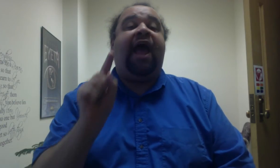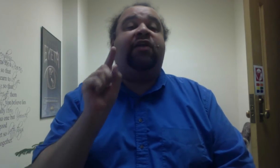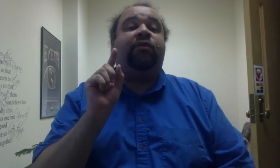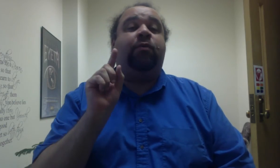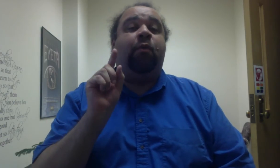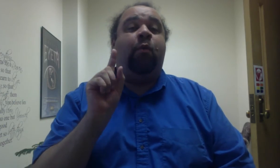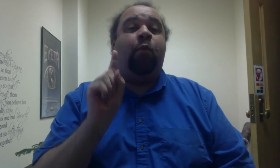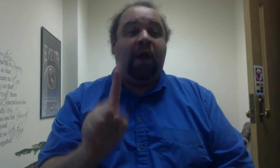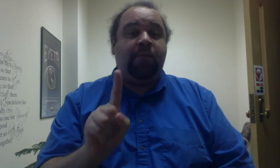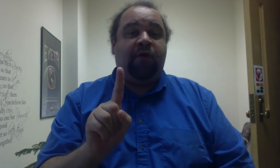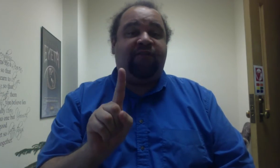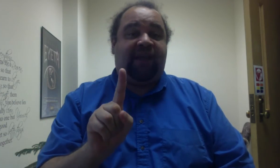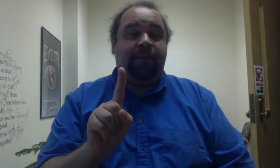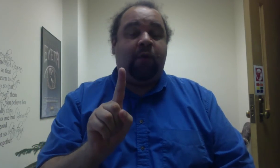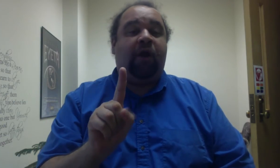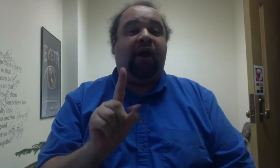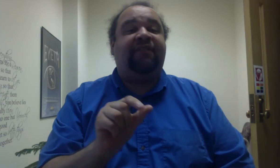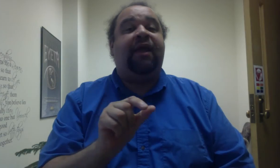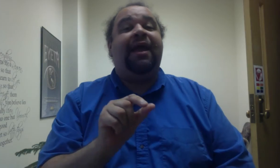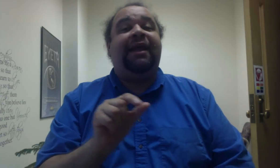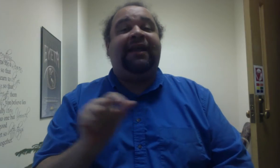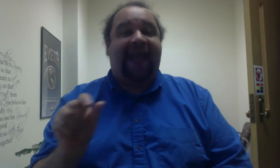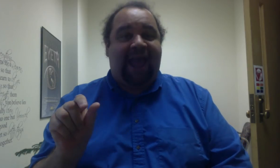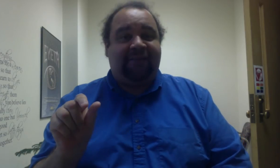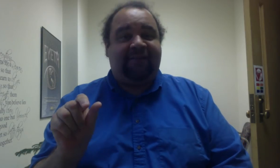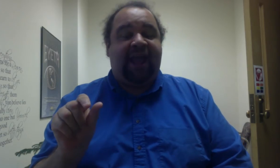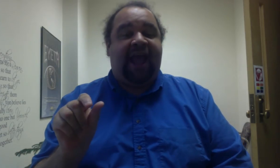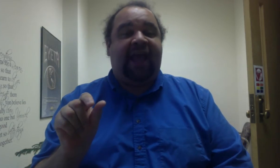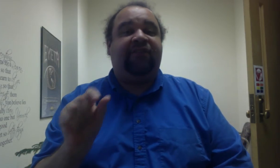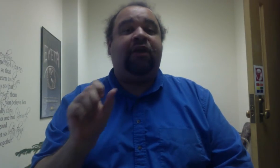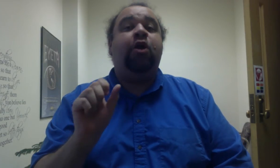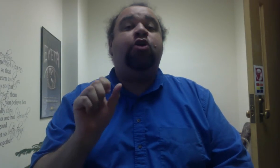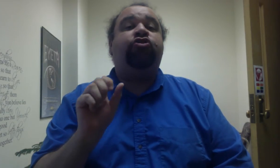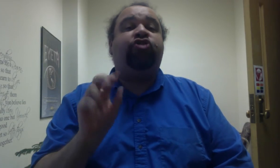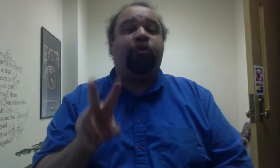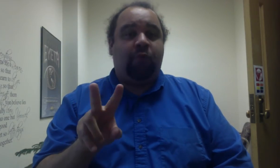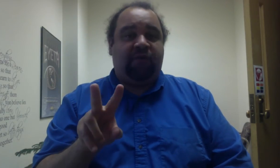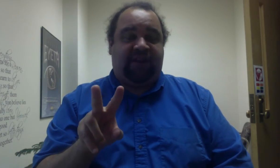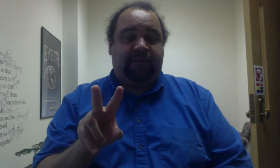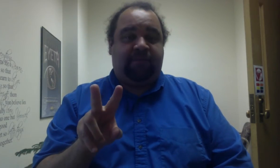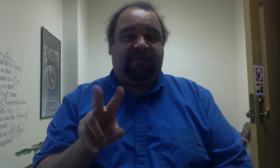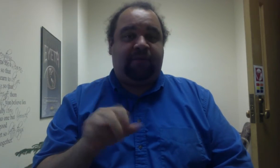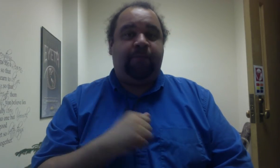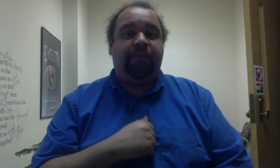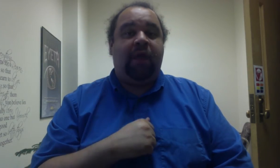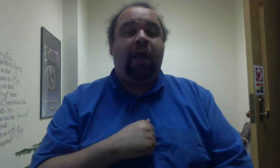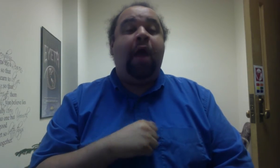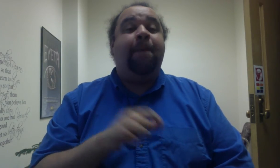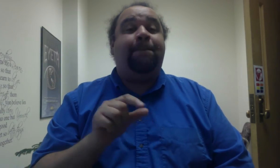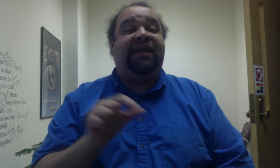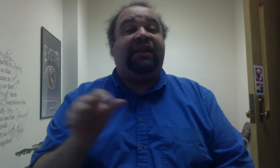has one morpheme, whereas cats has two morphemes.